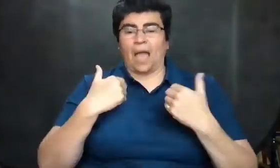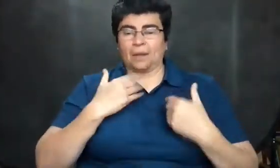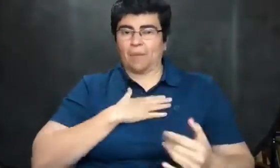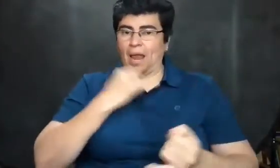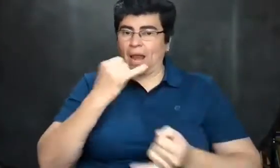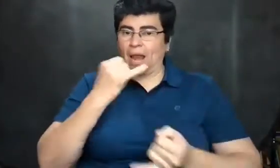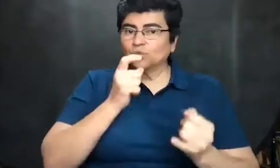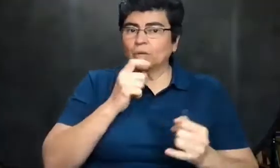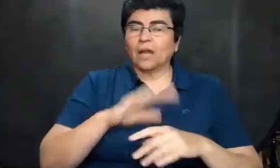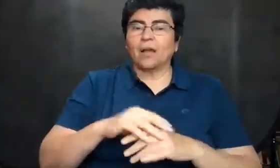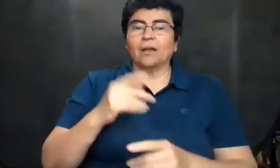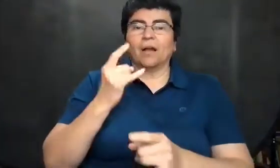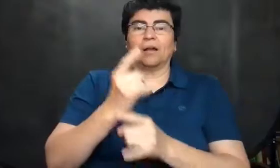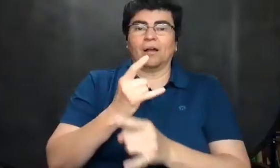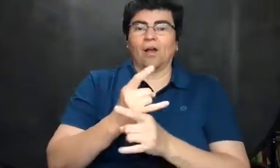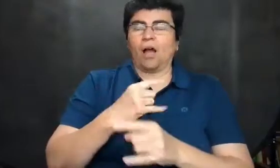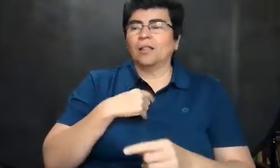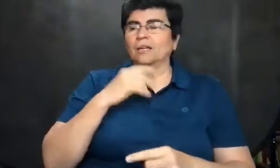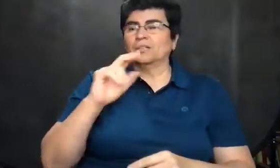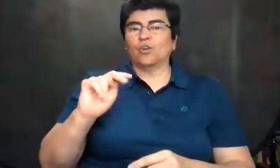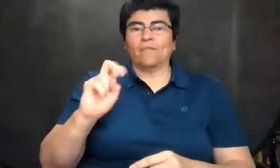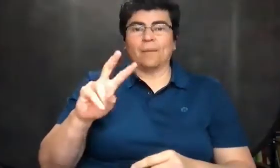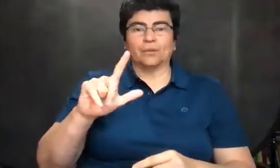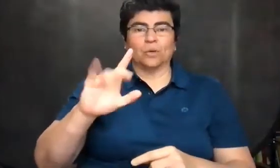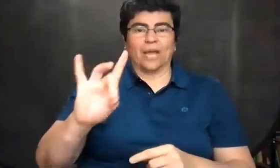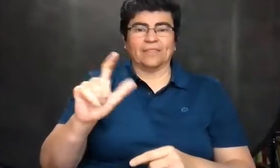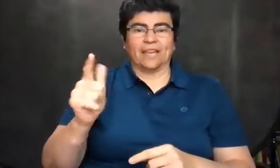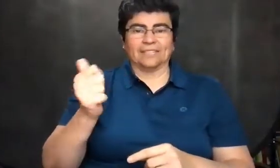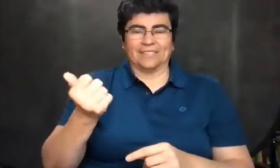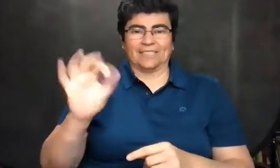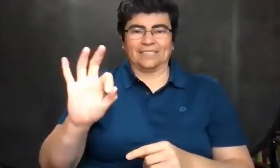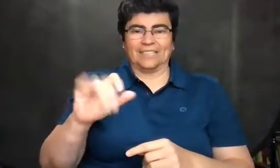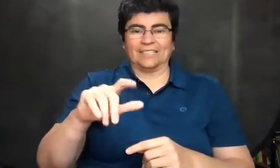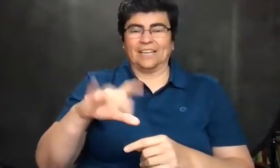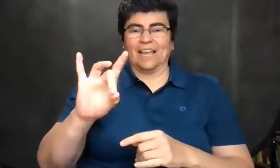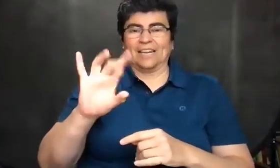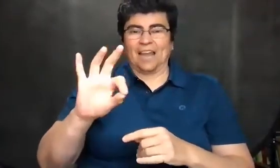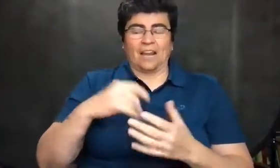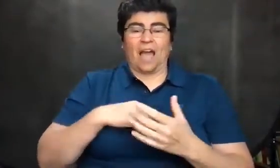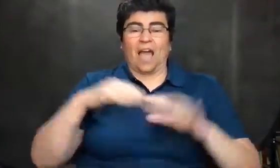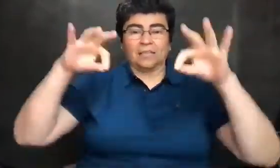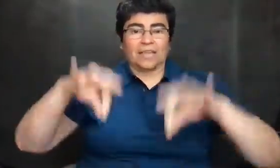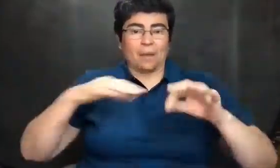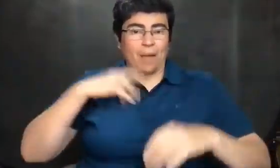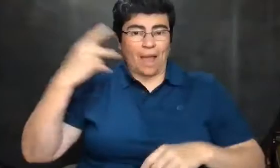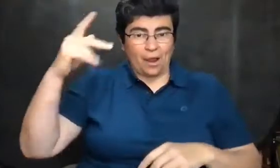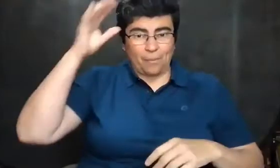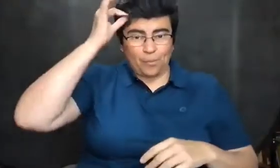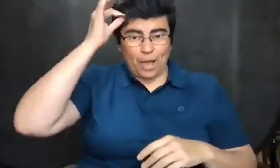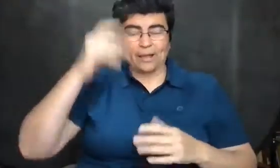October 28th, 1989. And on the day before that, I had dyed my hair purple. I was 45 years old, and it was at a time when